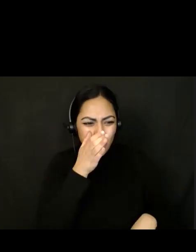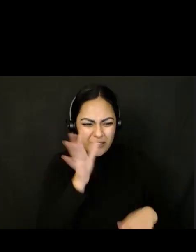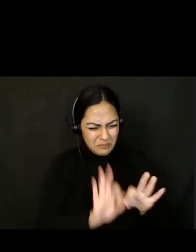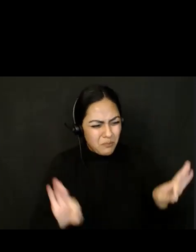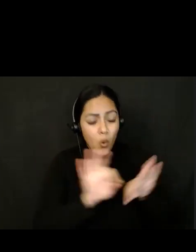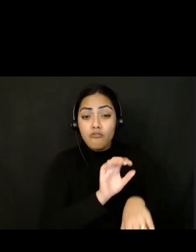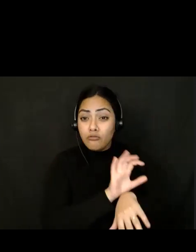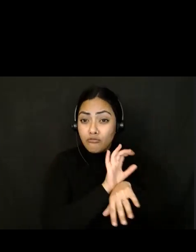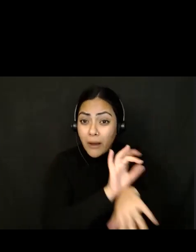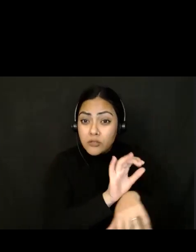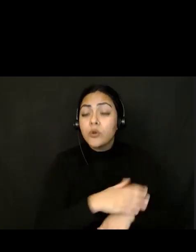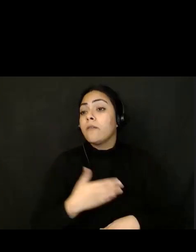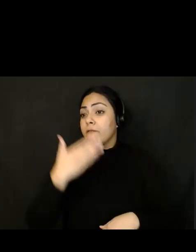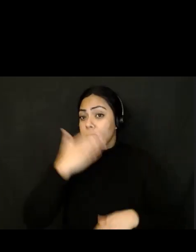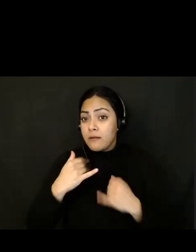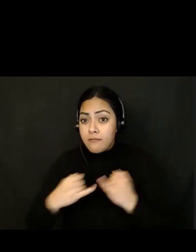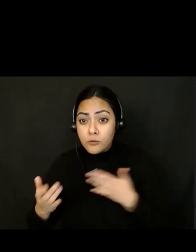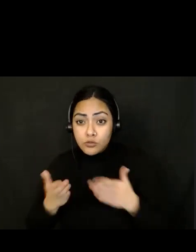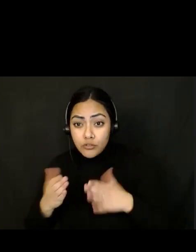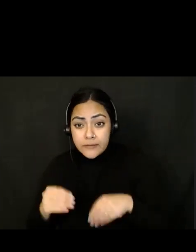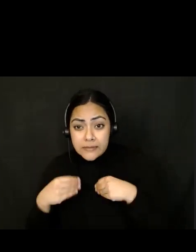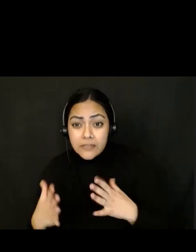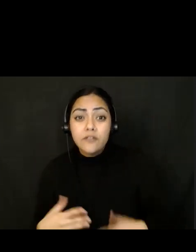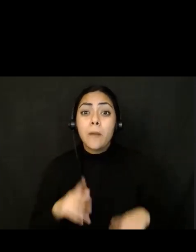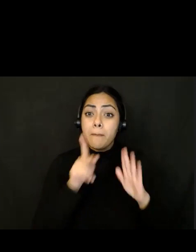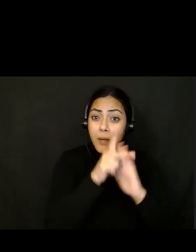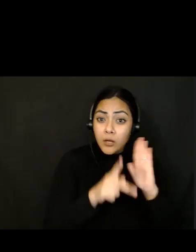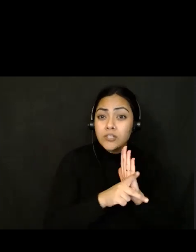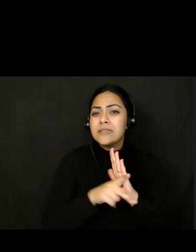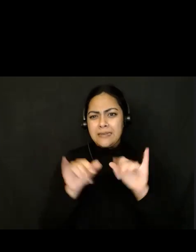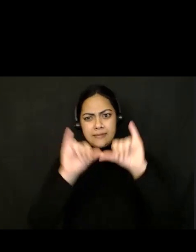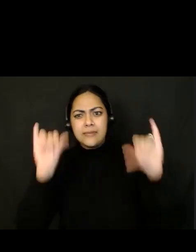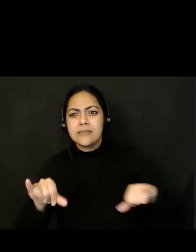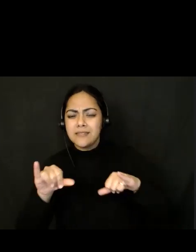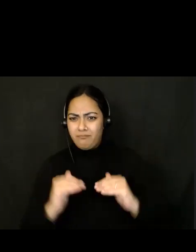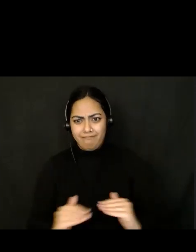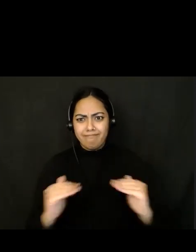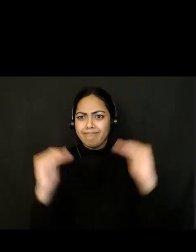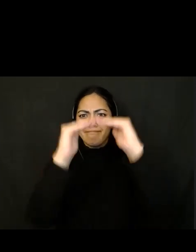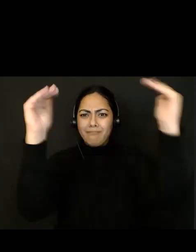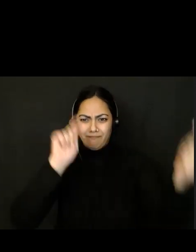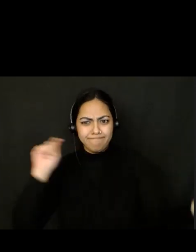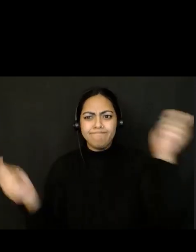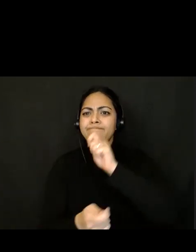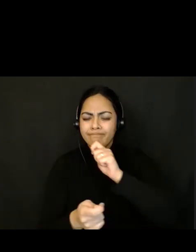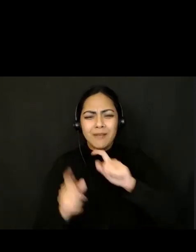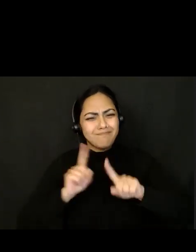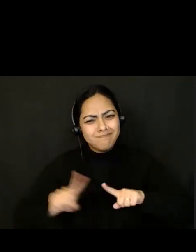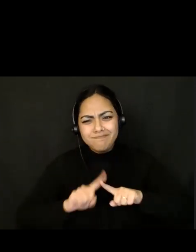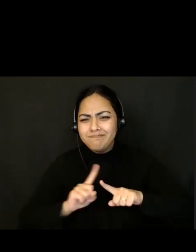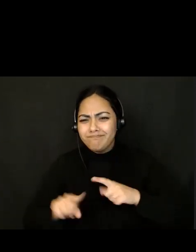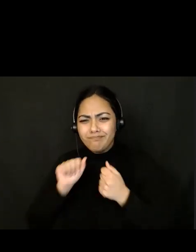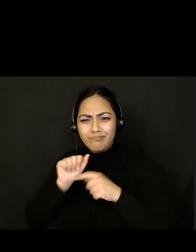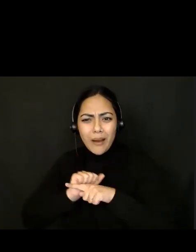grassroots and frontline service delivery to policies and system change. There are so many different practices that can